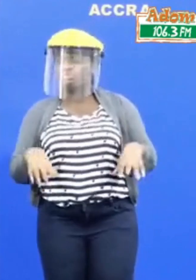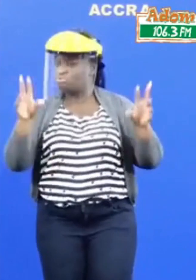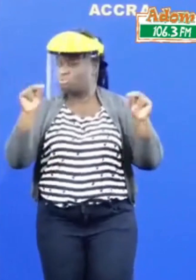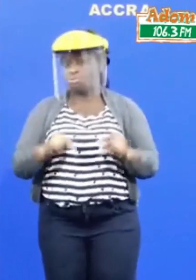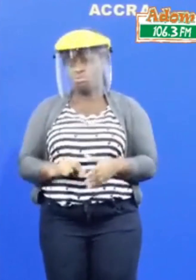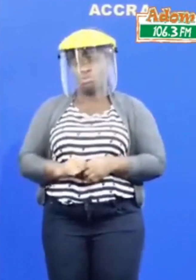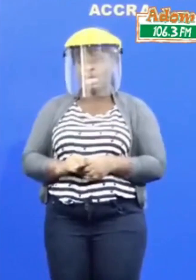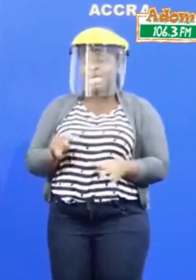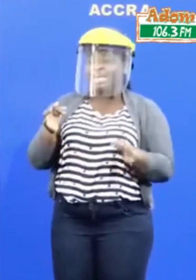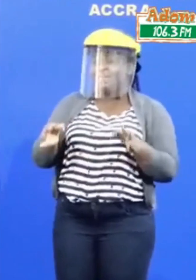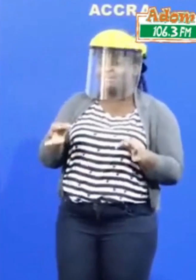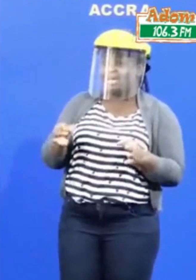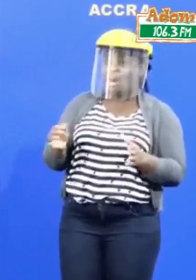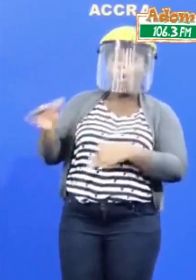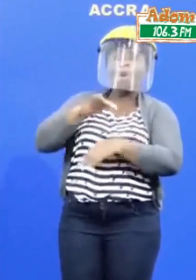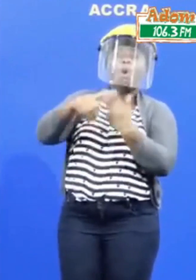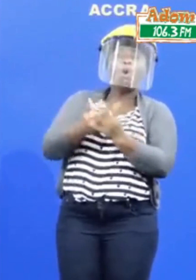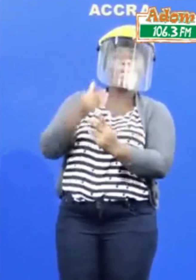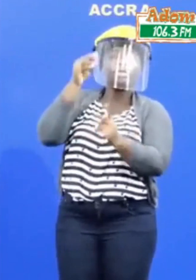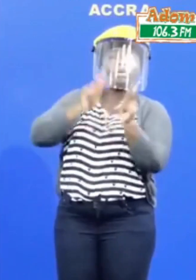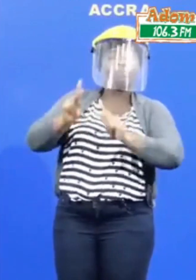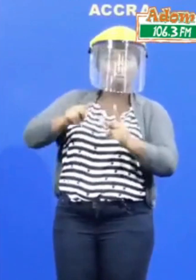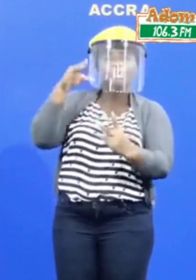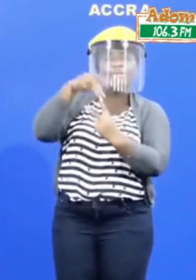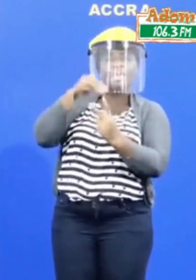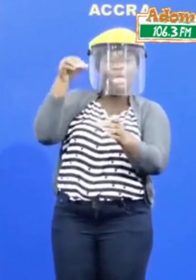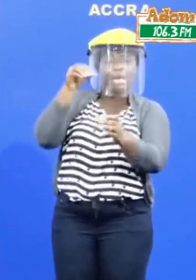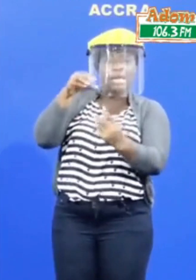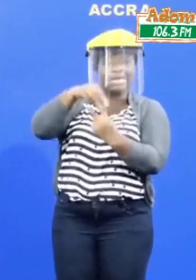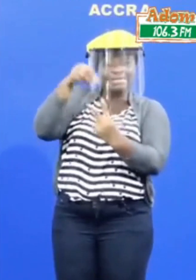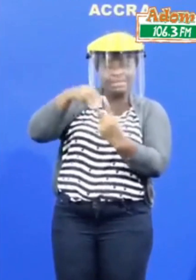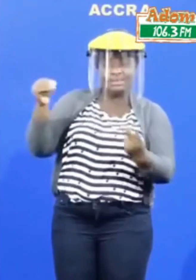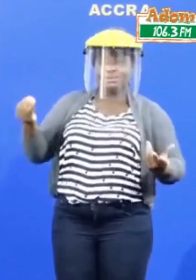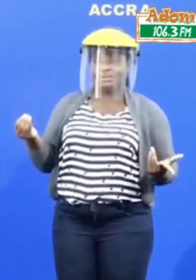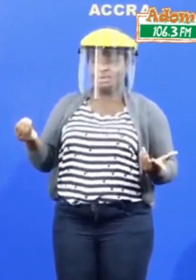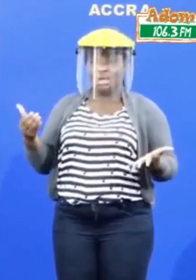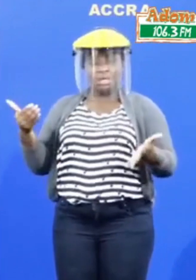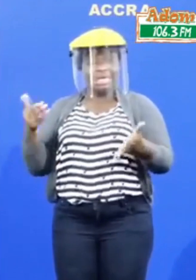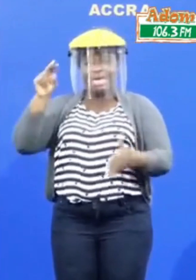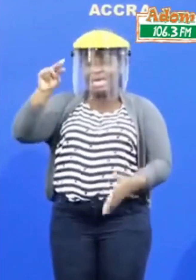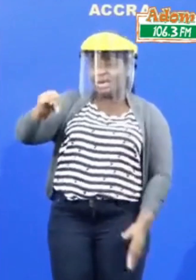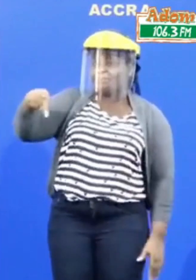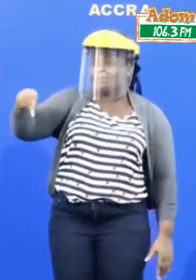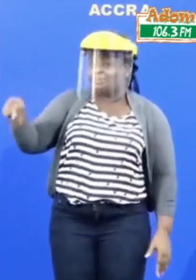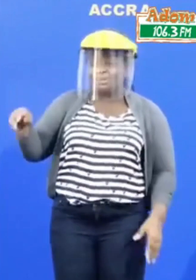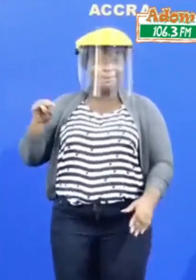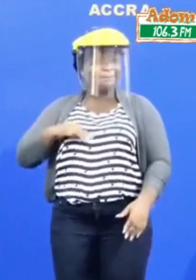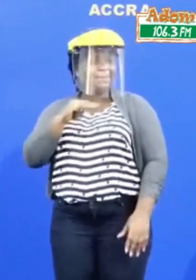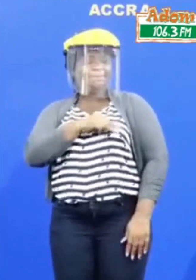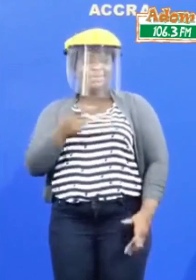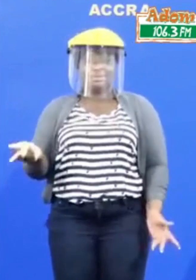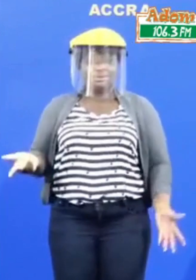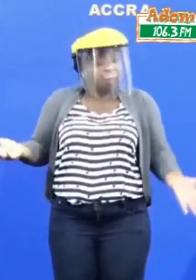BPI kam. Asana say ya to nkache pa nye sa kome ya no tutu yanka personally nka me to nkache go